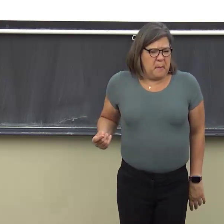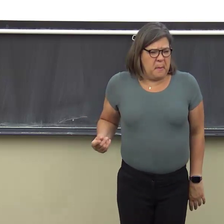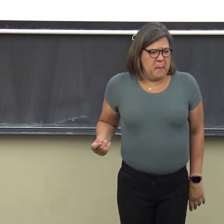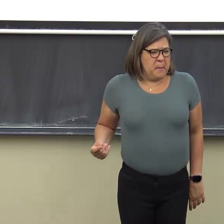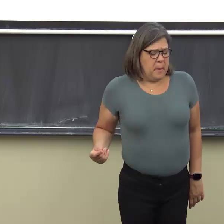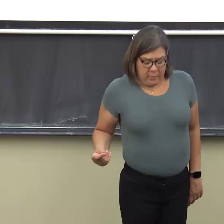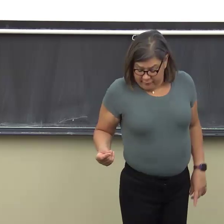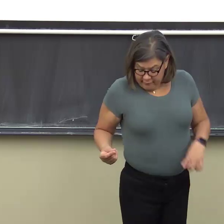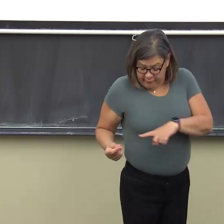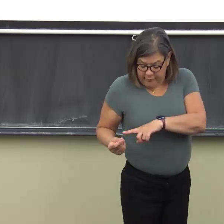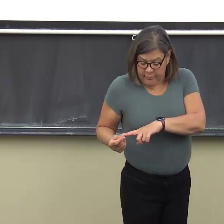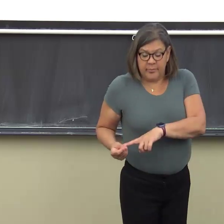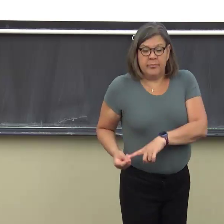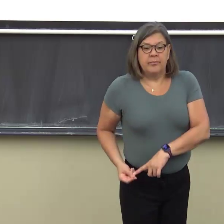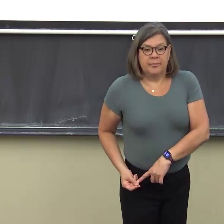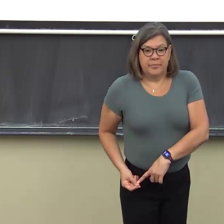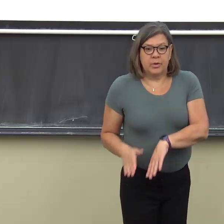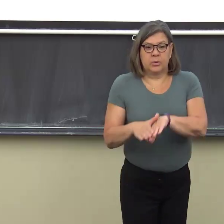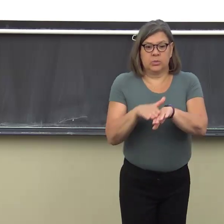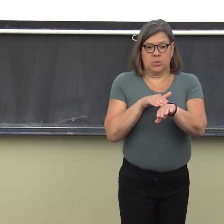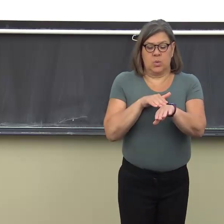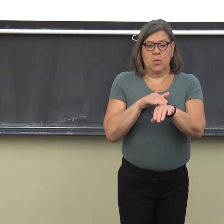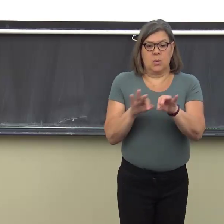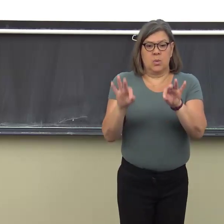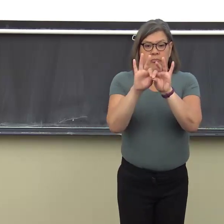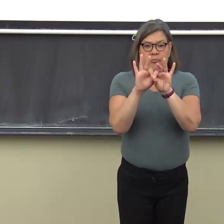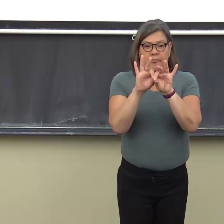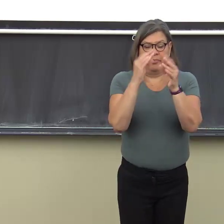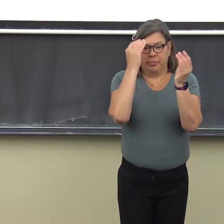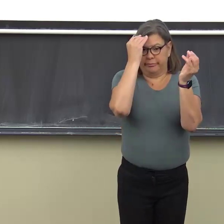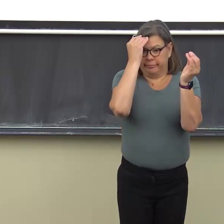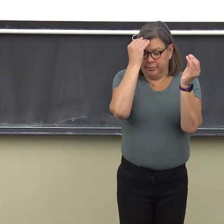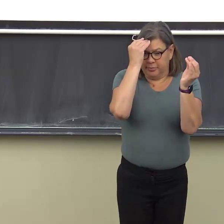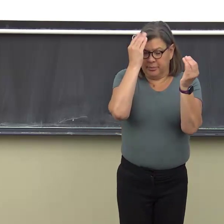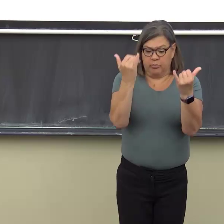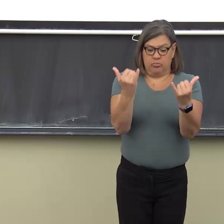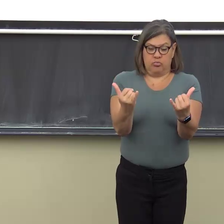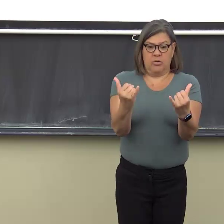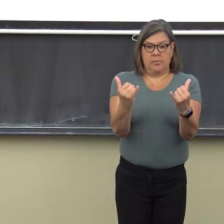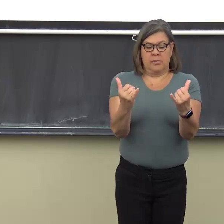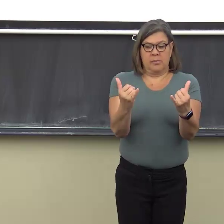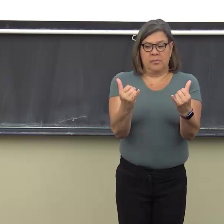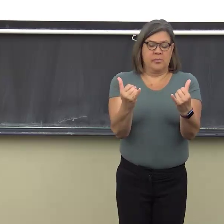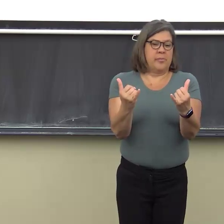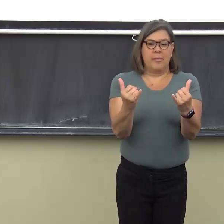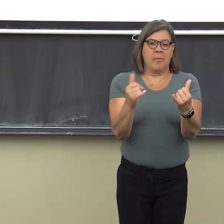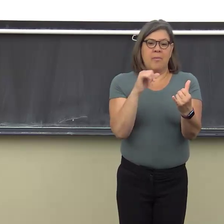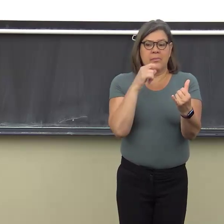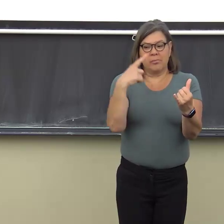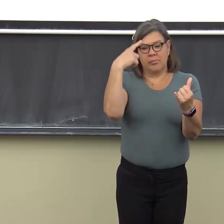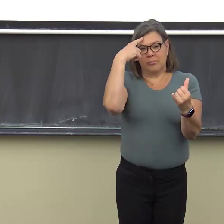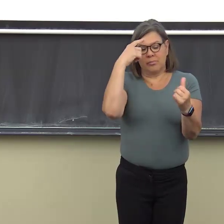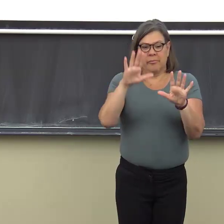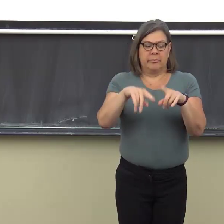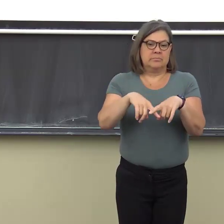be the most important time to go slower and be thoughtful and be present, and like not think you have to do. And I think this